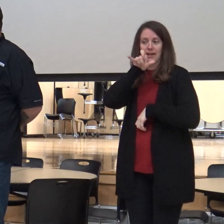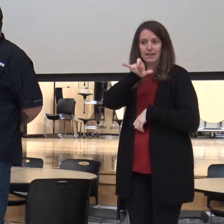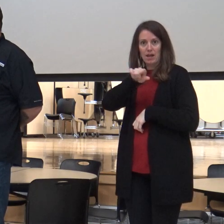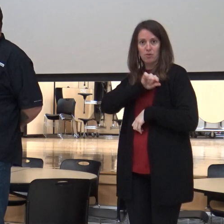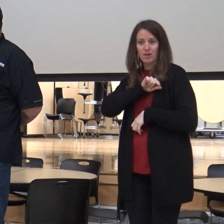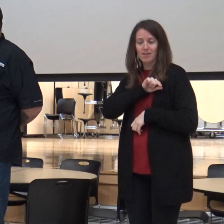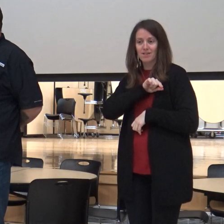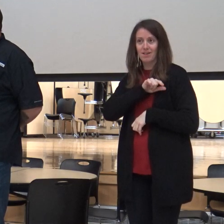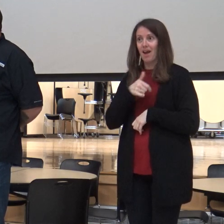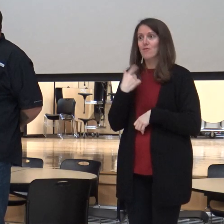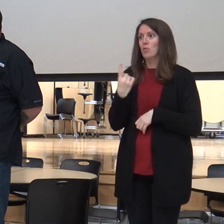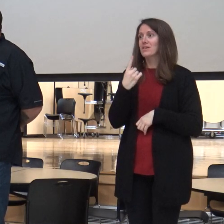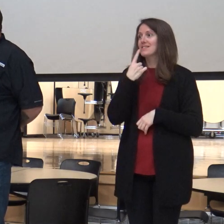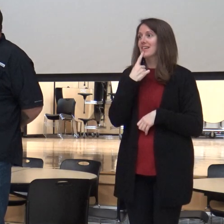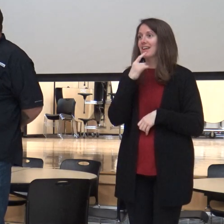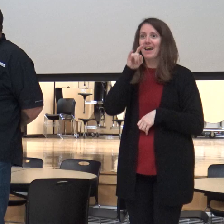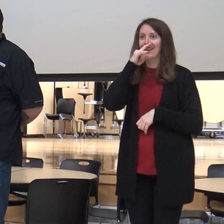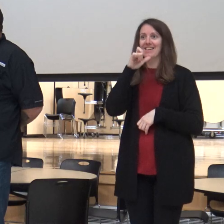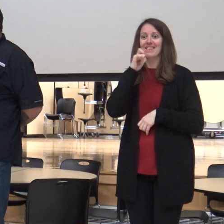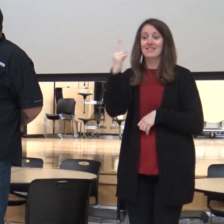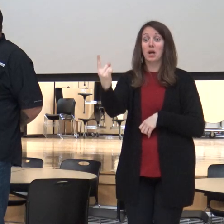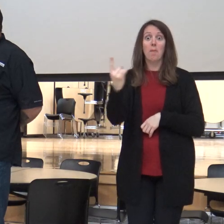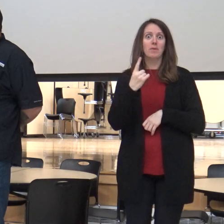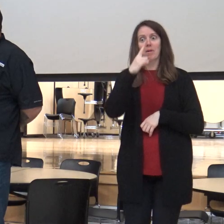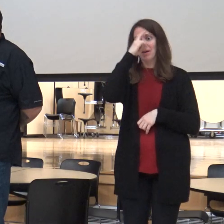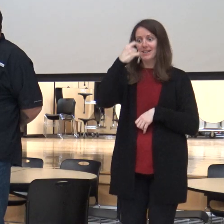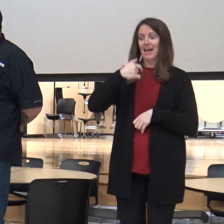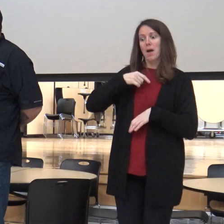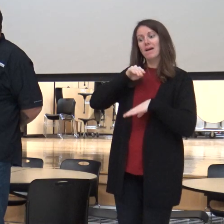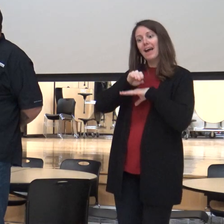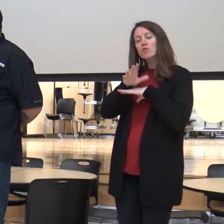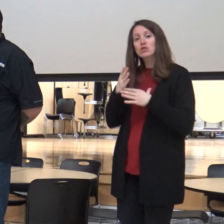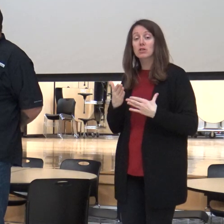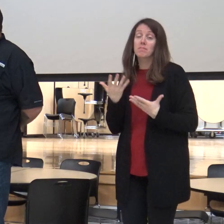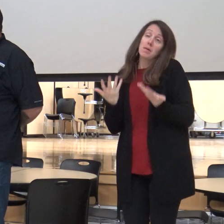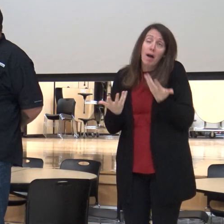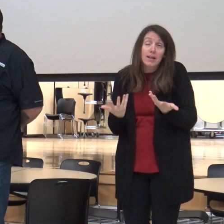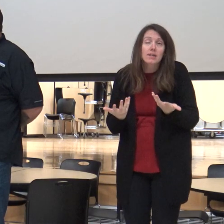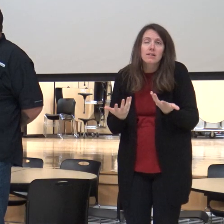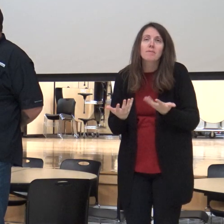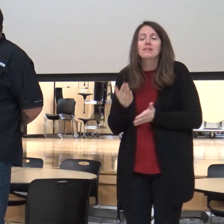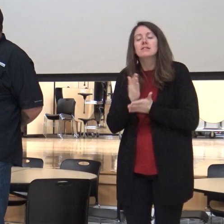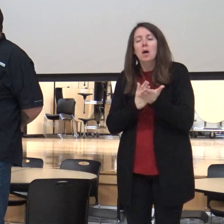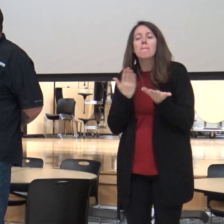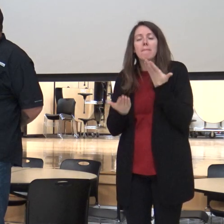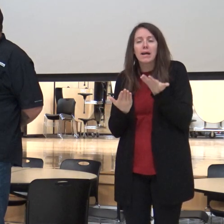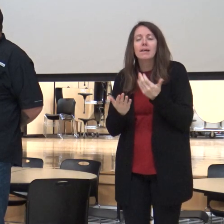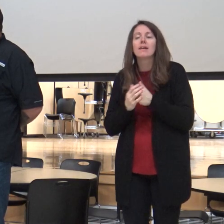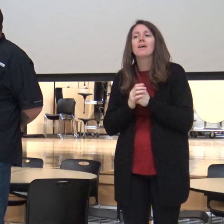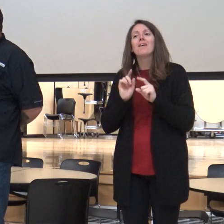said, a kid doesn't come talk to me because I'm a school counselor. They might, because, right, I'm a school counselor and something's happening.